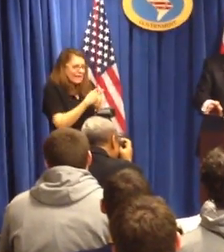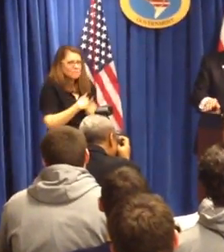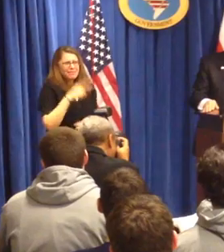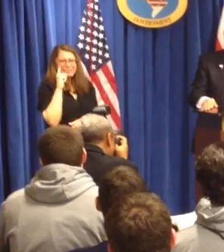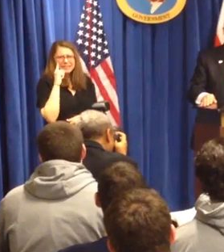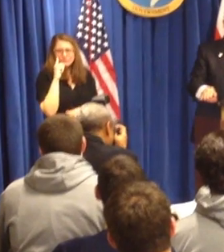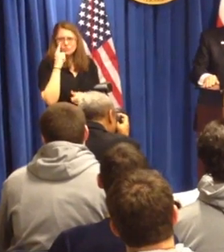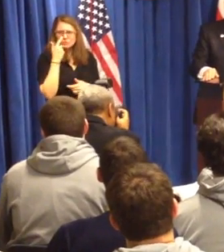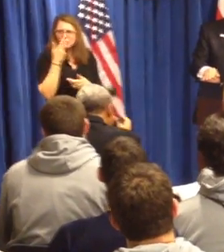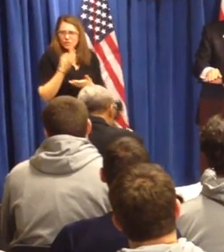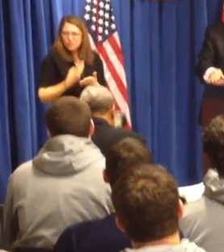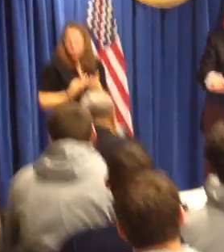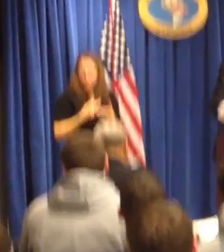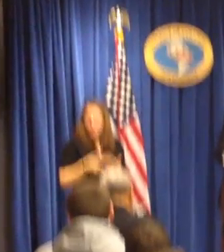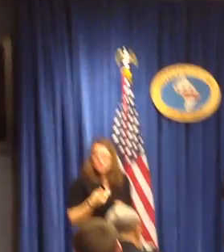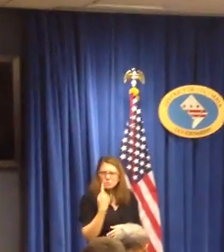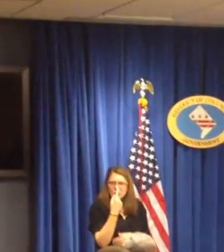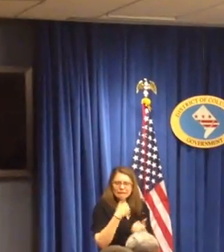lost a game in the playoffs,